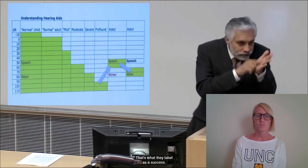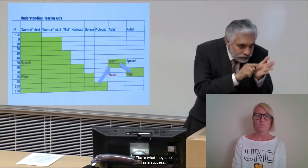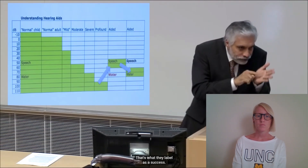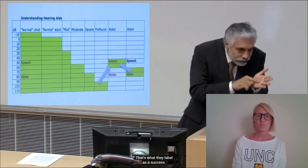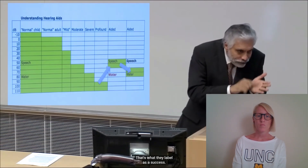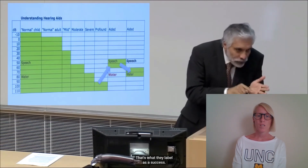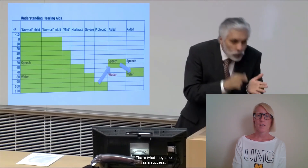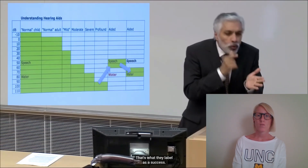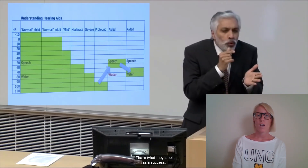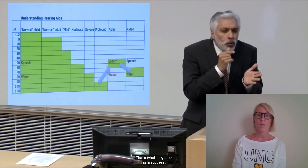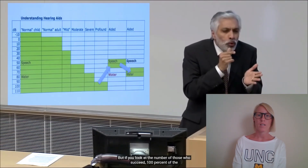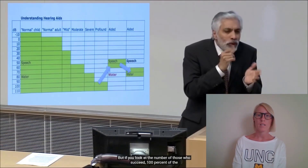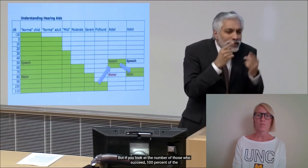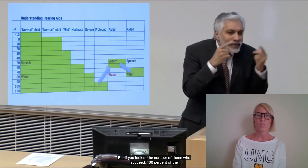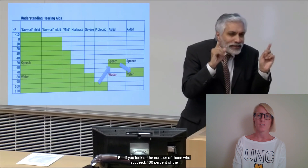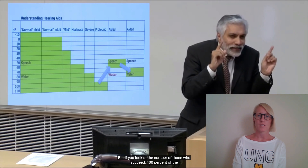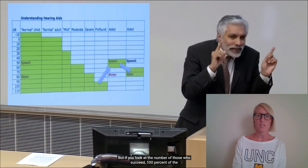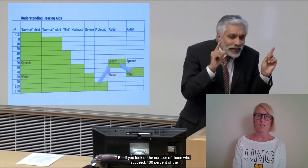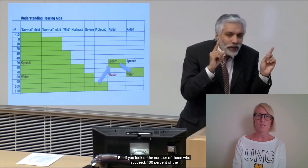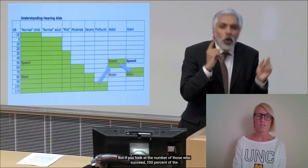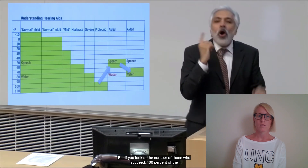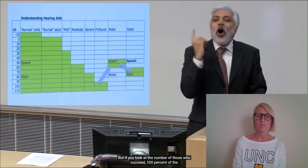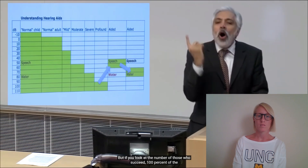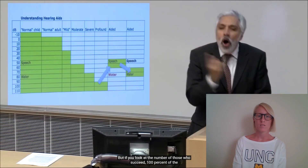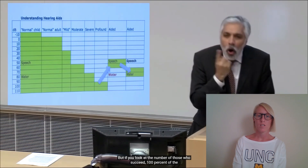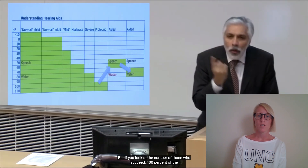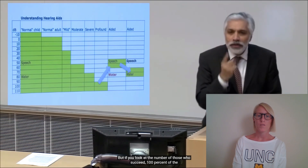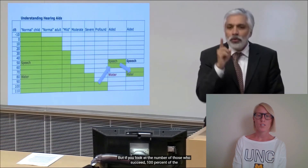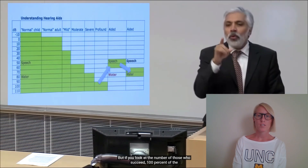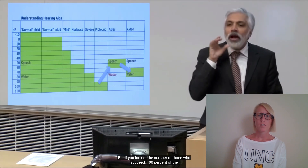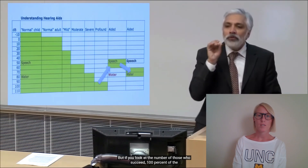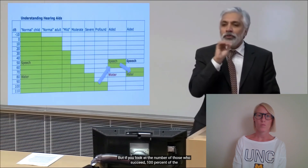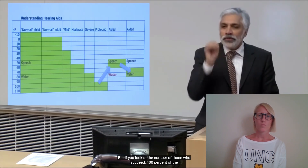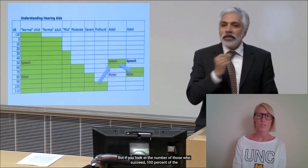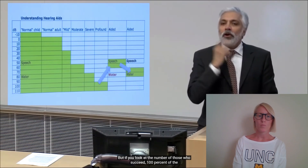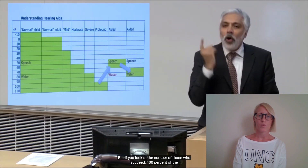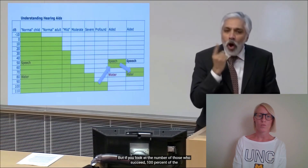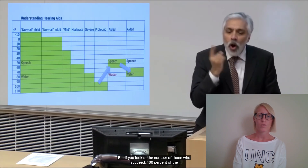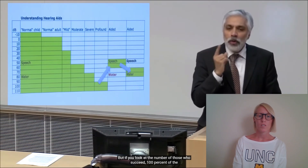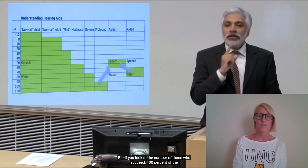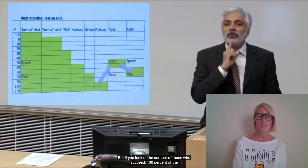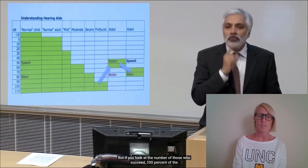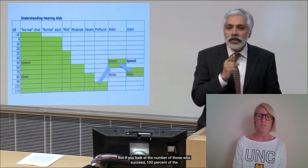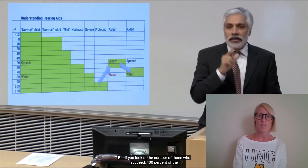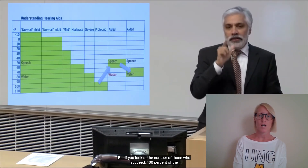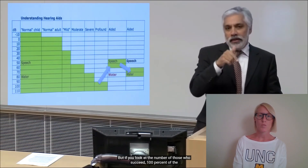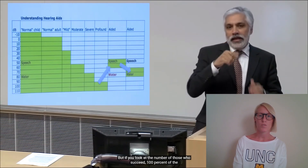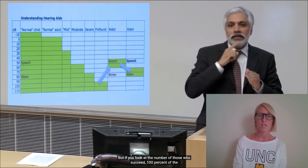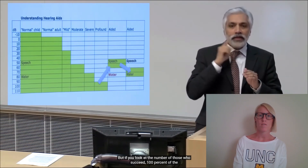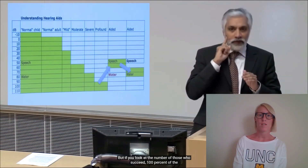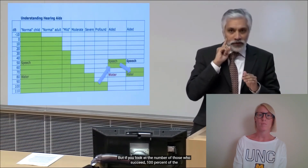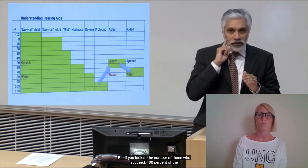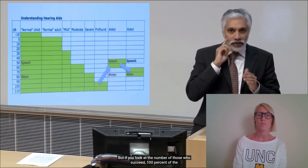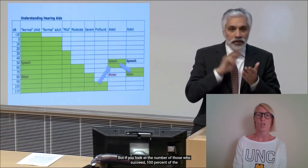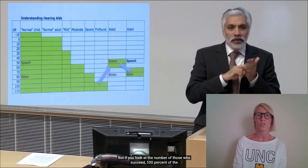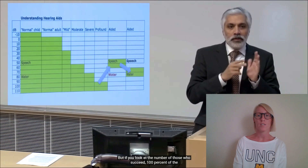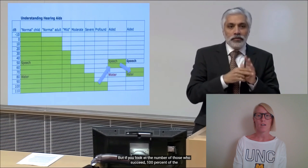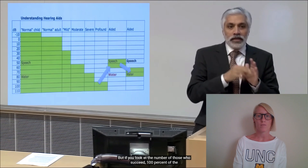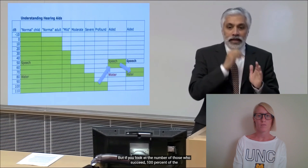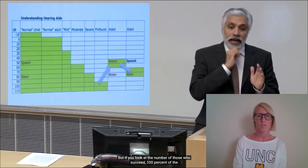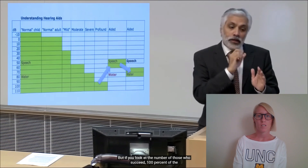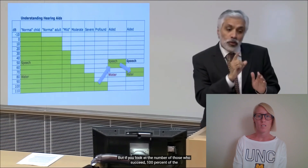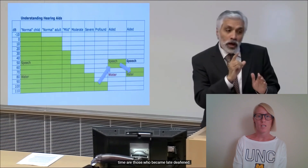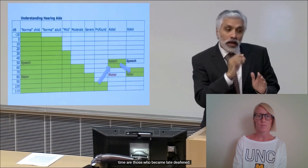success. That's how I labeled a success. But if you look at the number of those who That succeed,